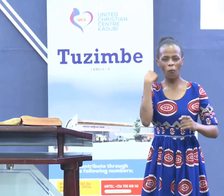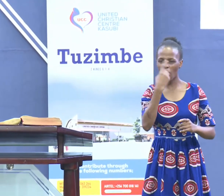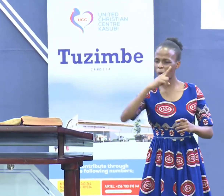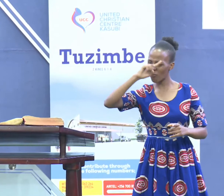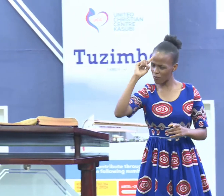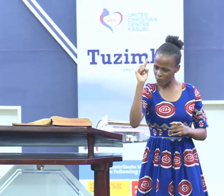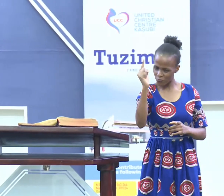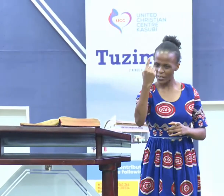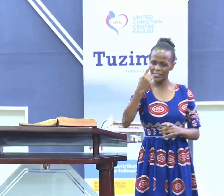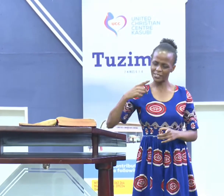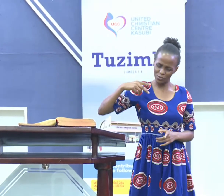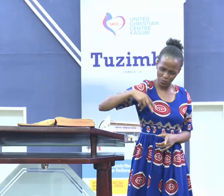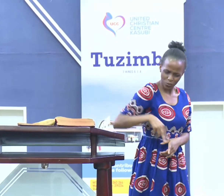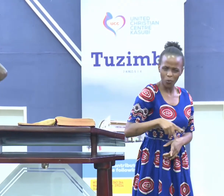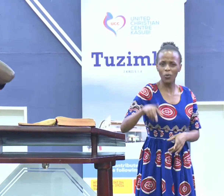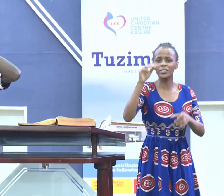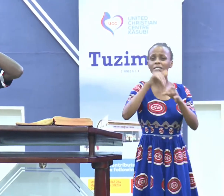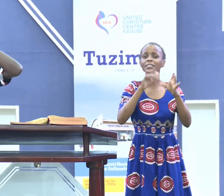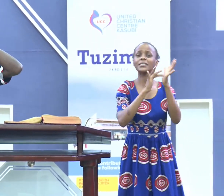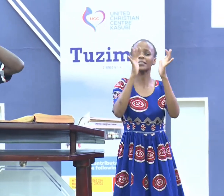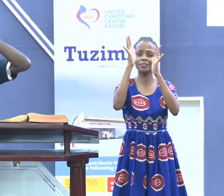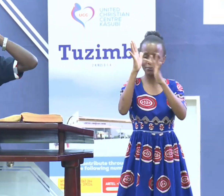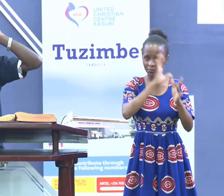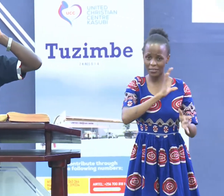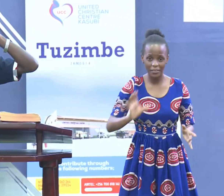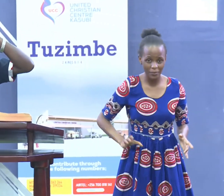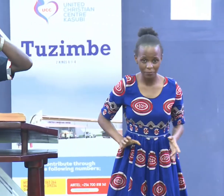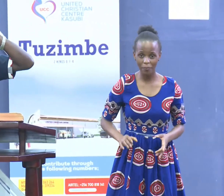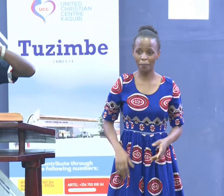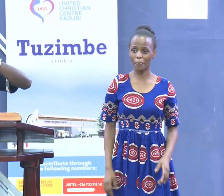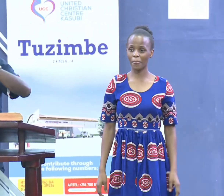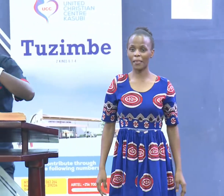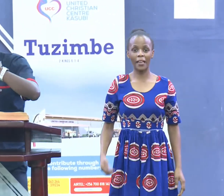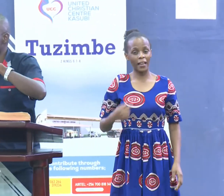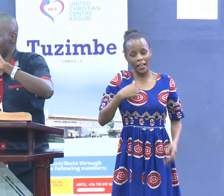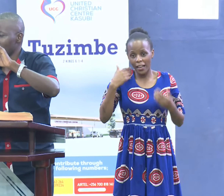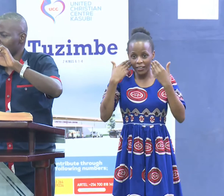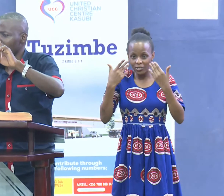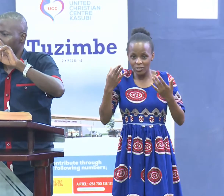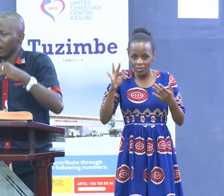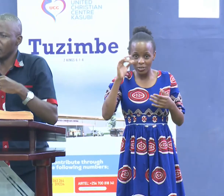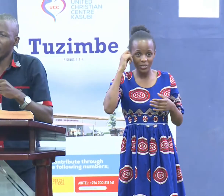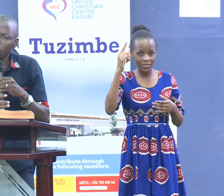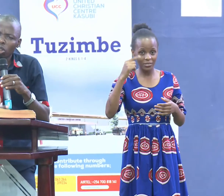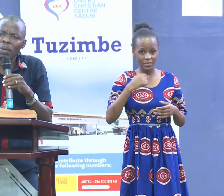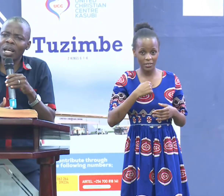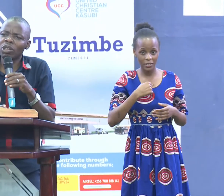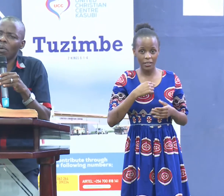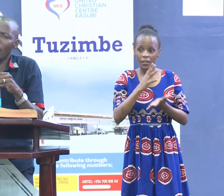other who first walked and who first abided in him. What are we